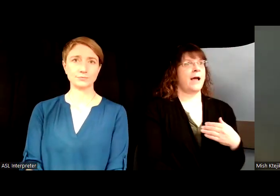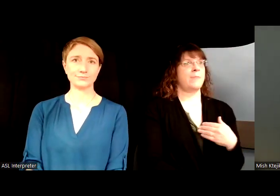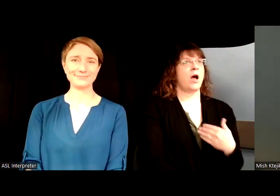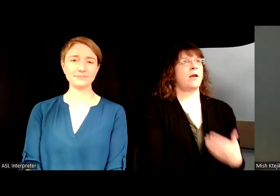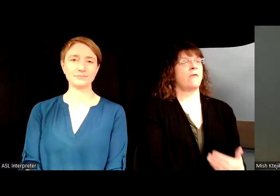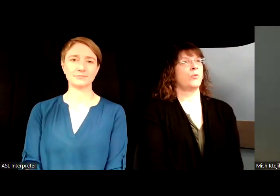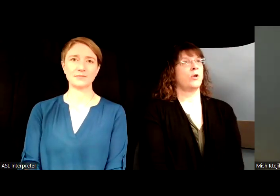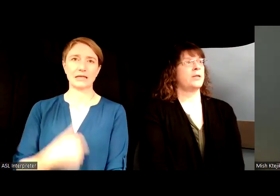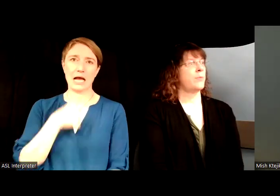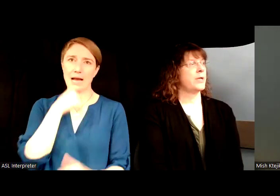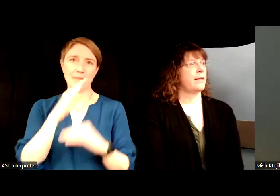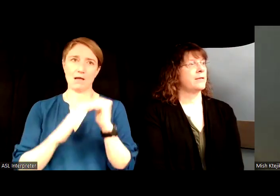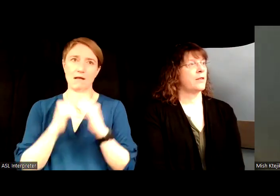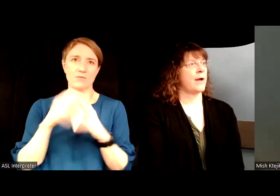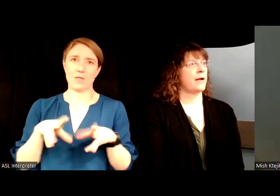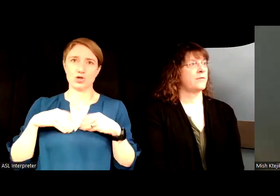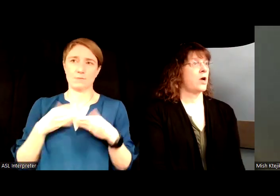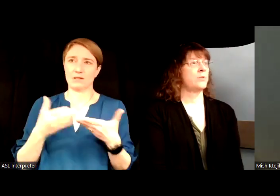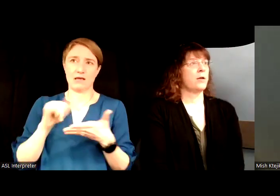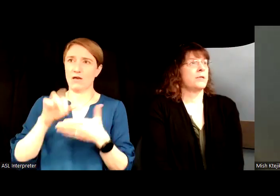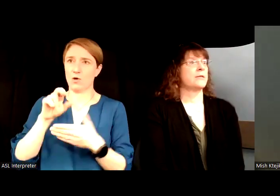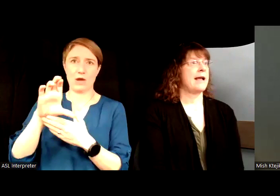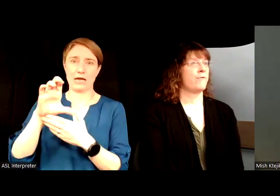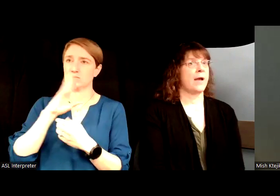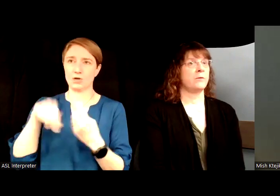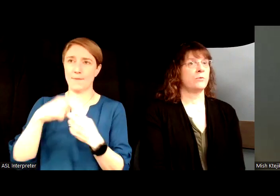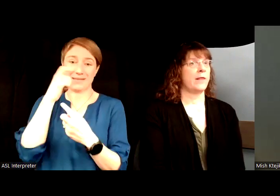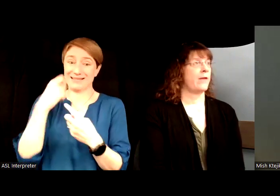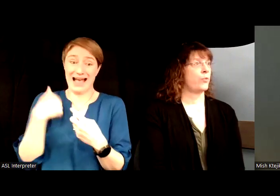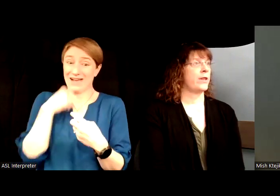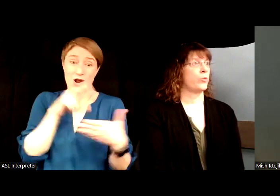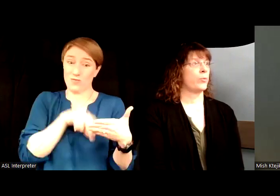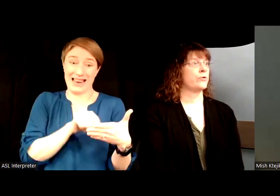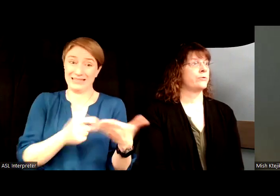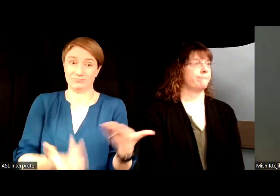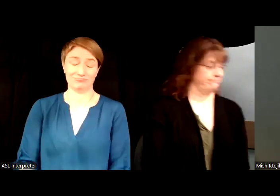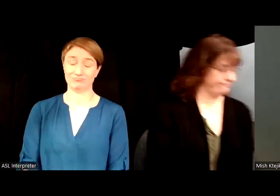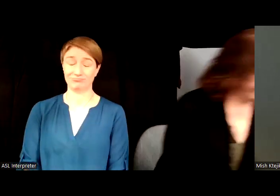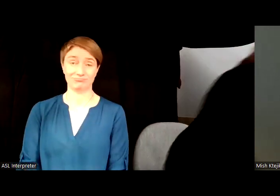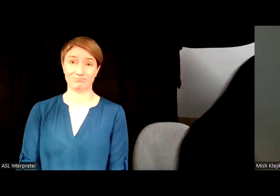Then I'm not comfortable adopting things that the RAC has talked about since I have read what they proposed.